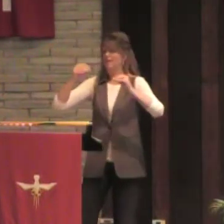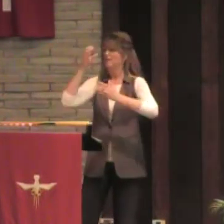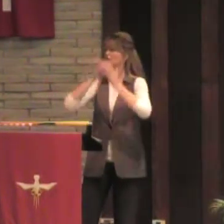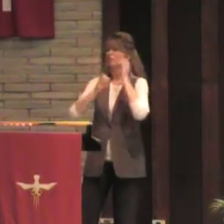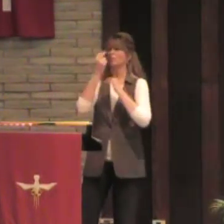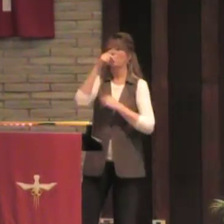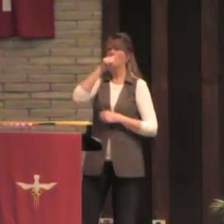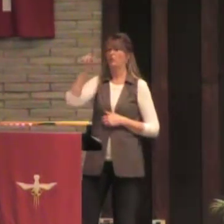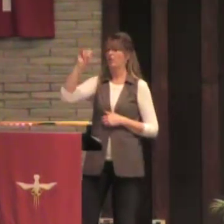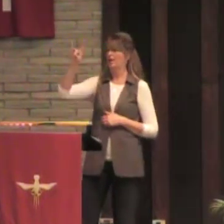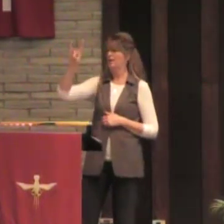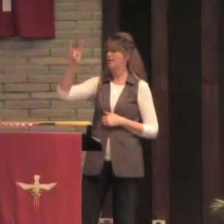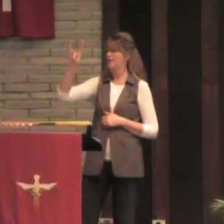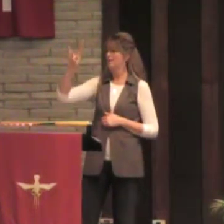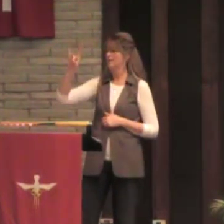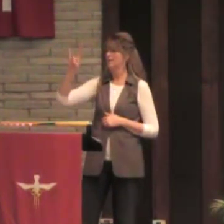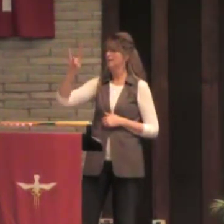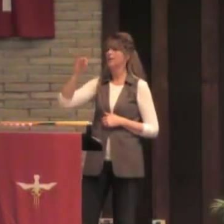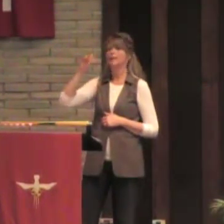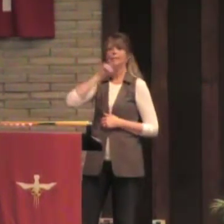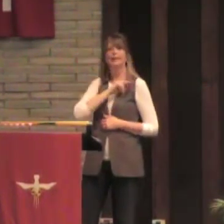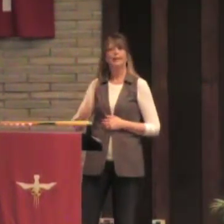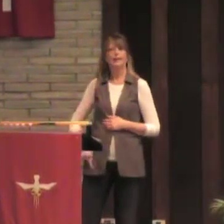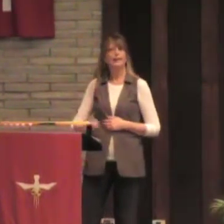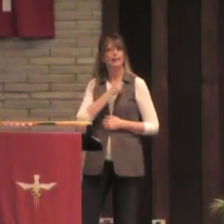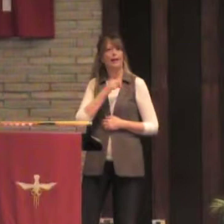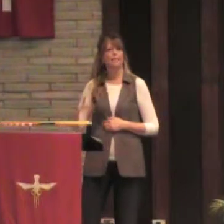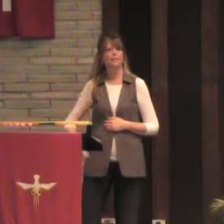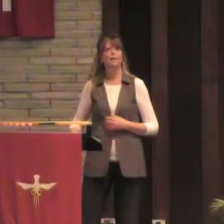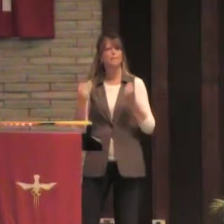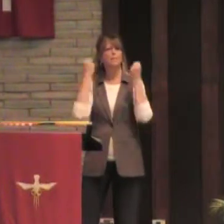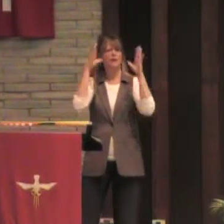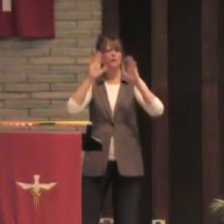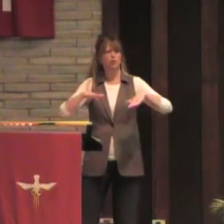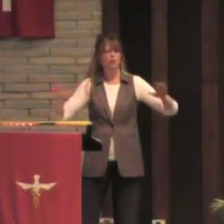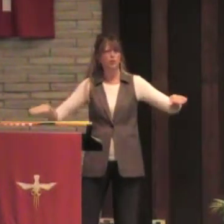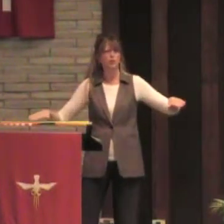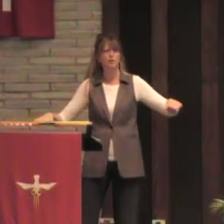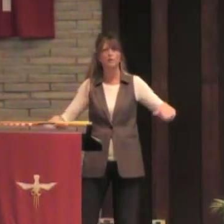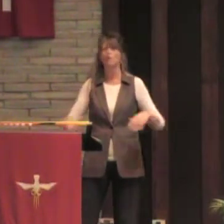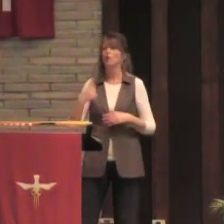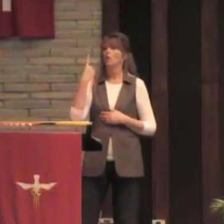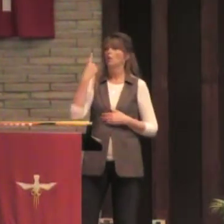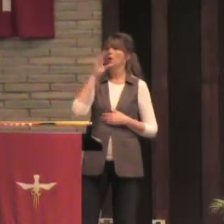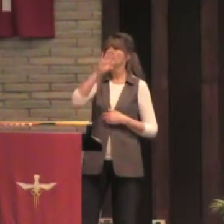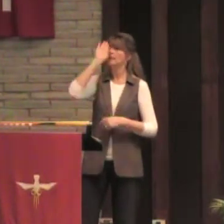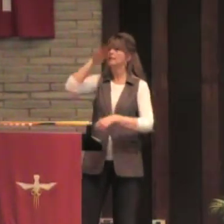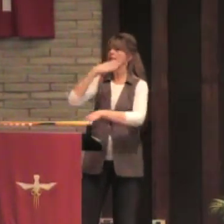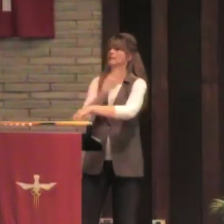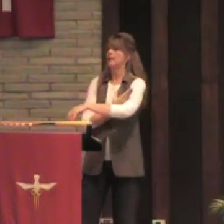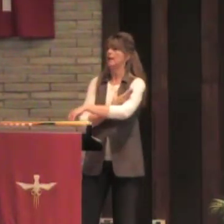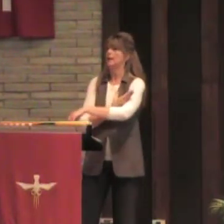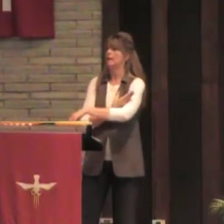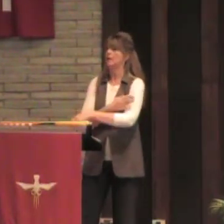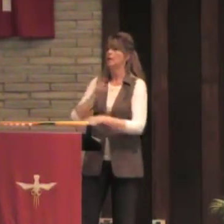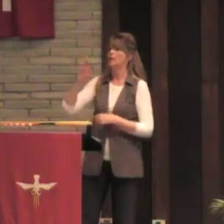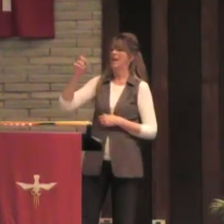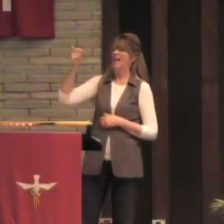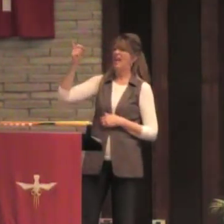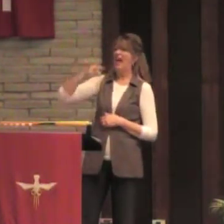the Bible, but there's one chapter in Samuel, chapter 12, where